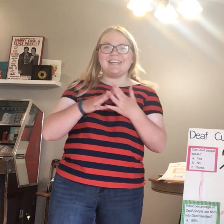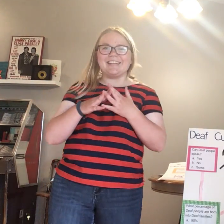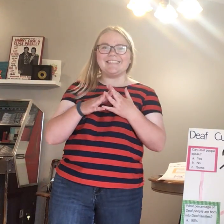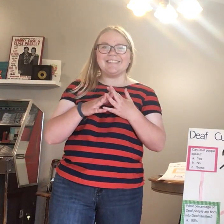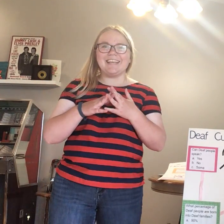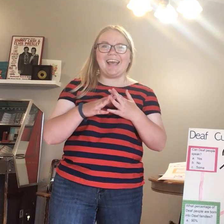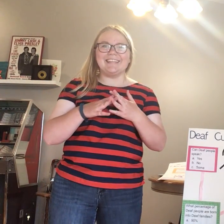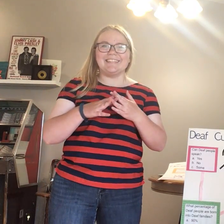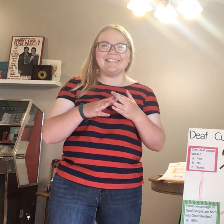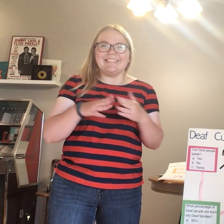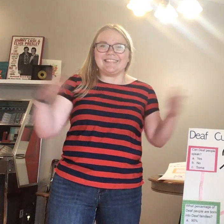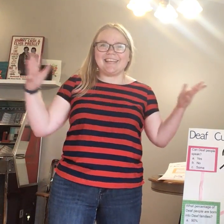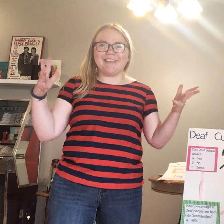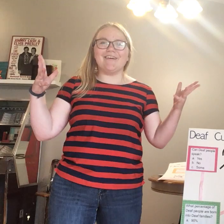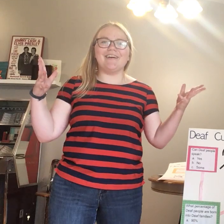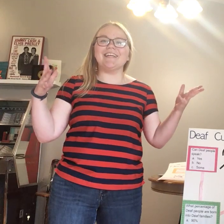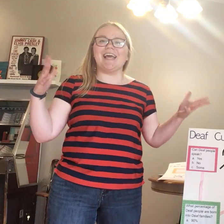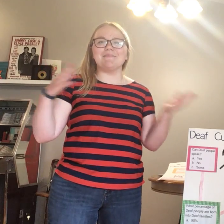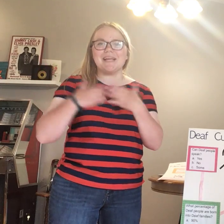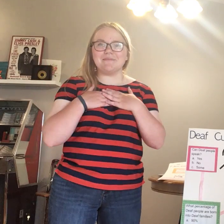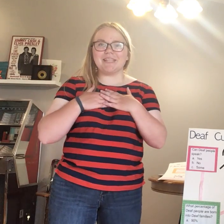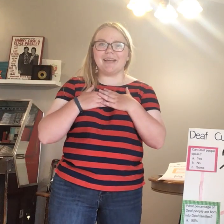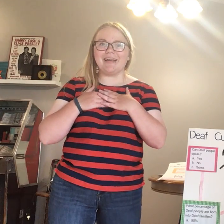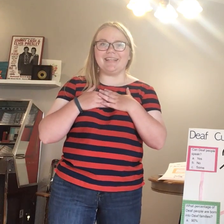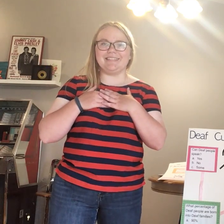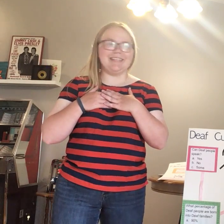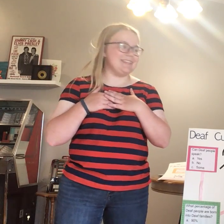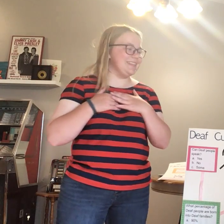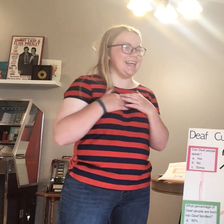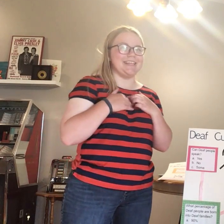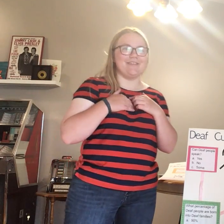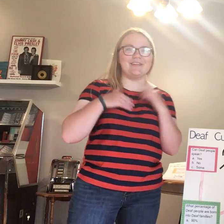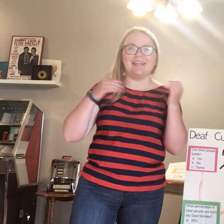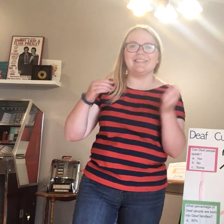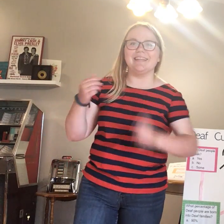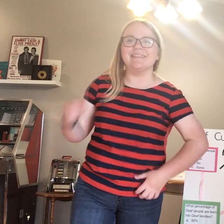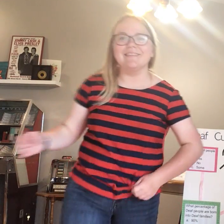Okay, thank you all. Again, my name is Carrie Hudson. Thank you for listening.